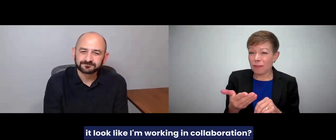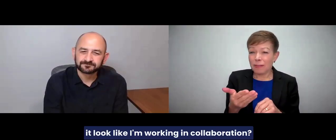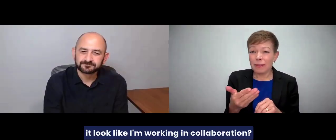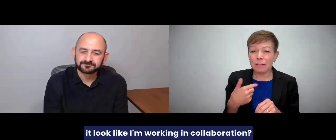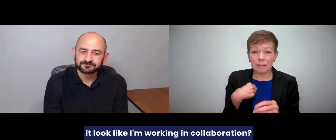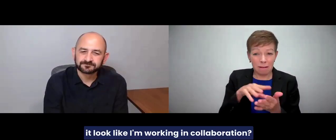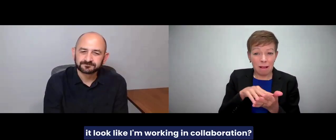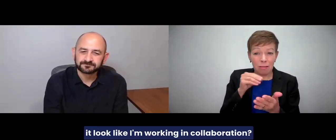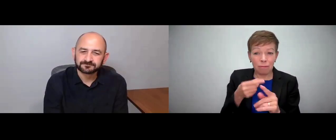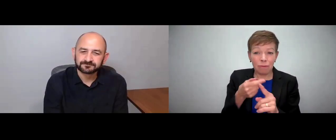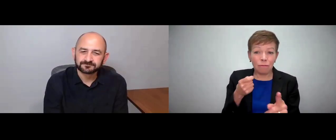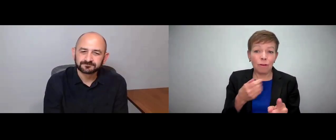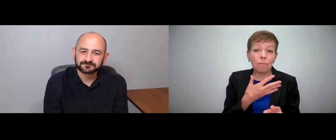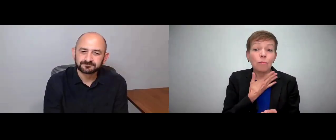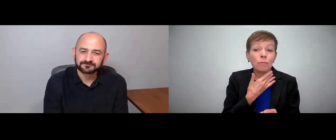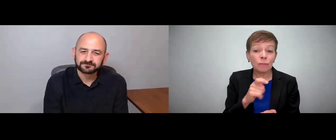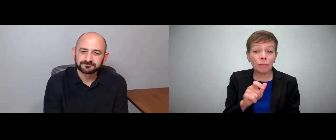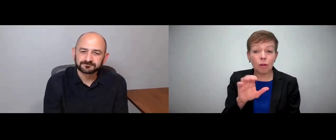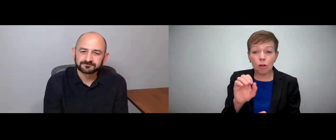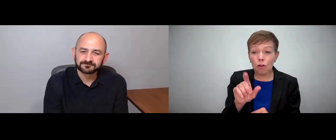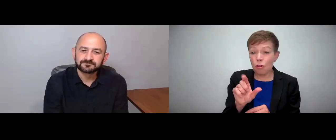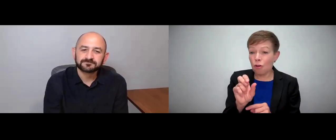I'm working in collaboration?